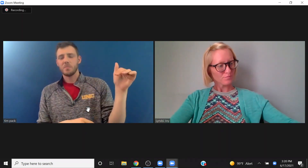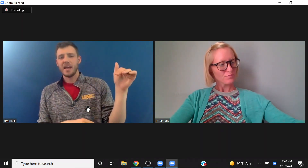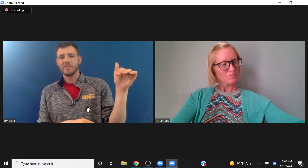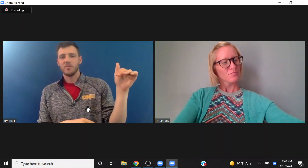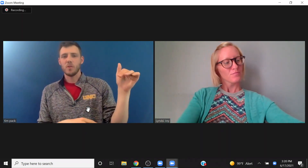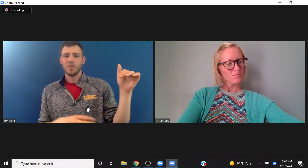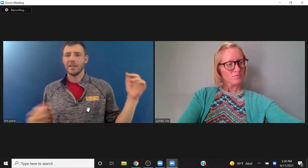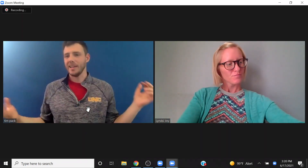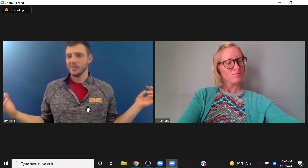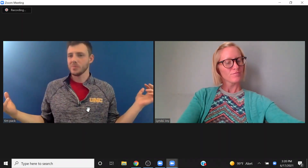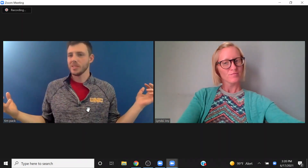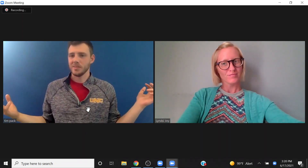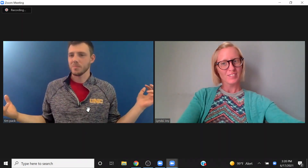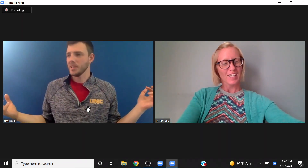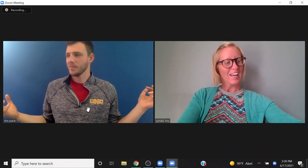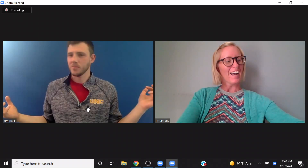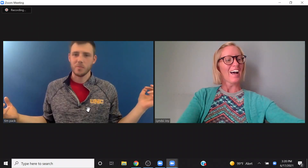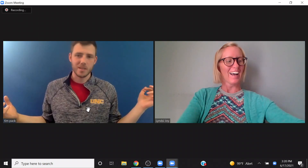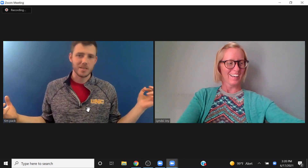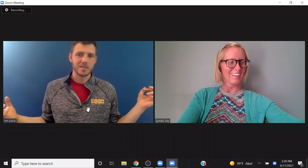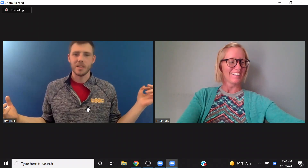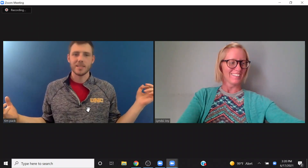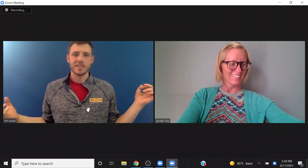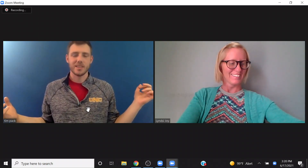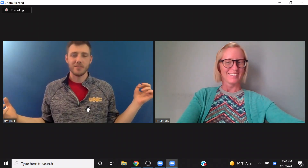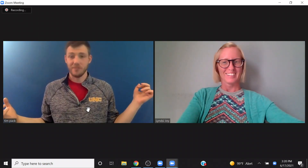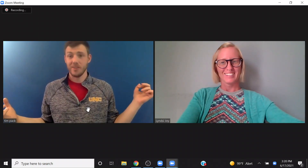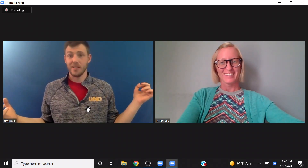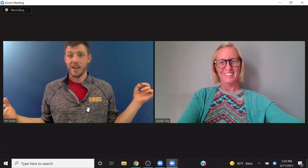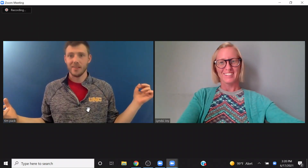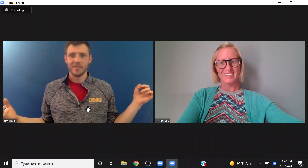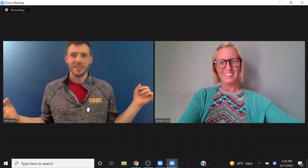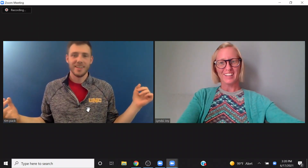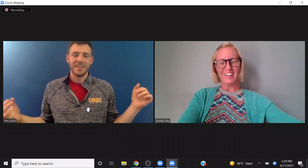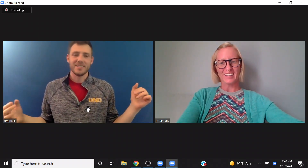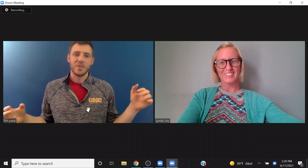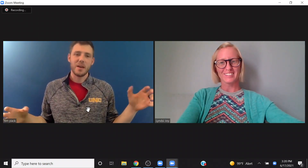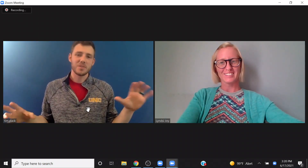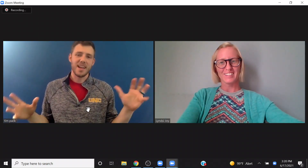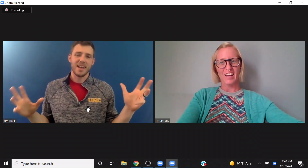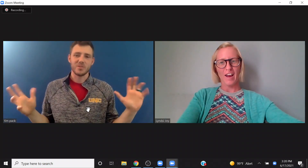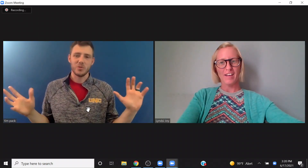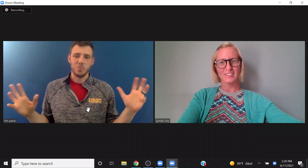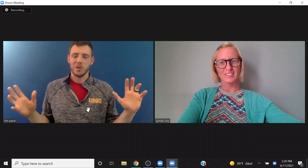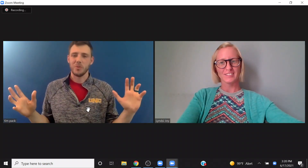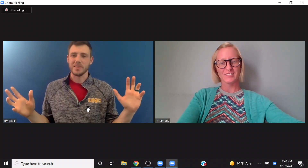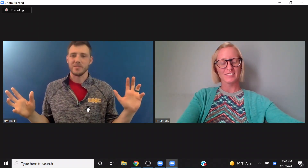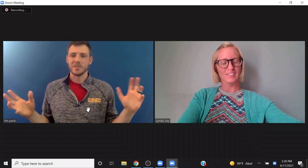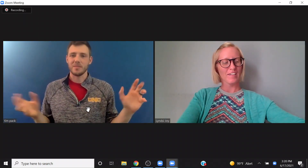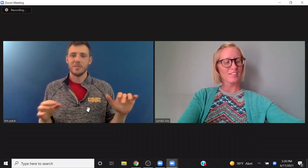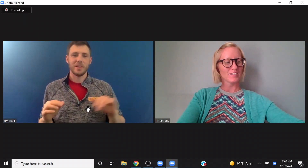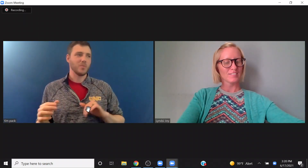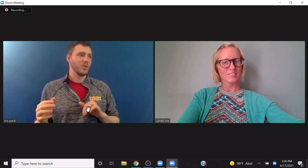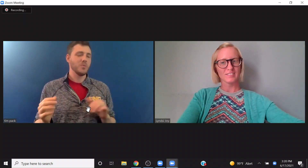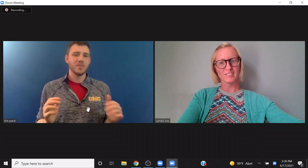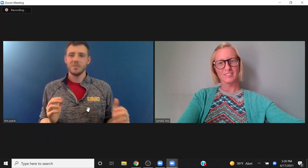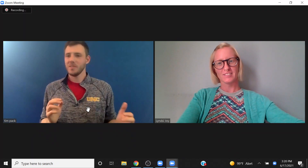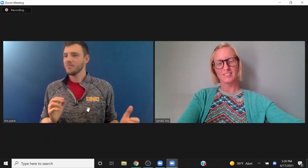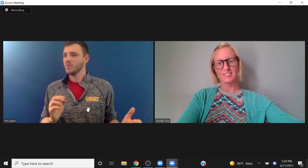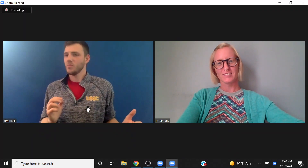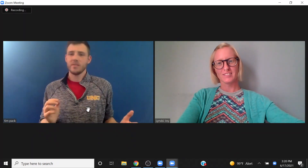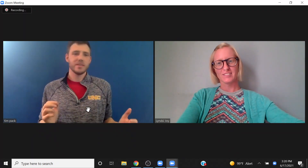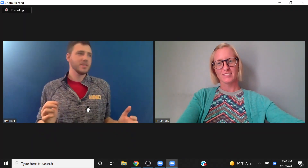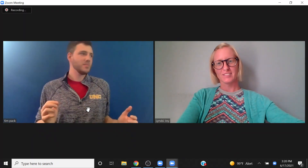apparently on the platform. And I'm like, I don't know where the hell his platform is. I guess I just got to figure it out. Yeah. So that was not super cohesive because I'm like, who's